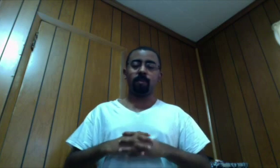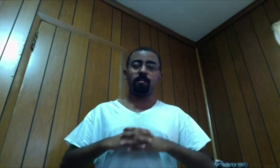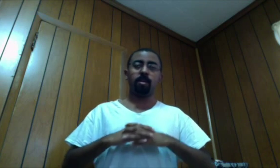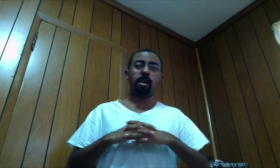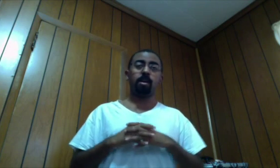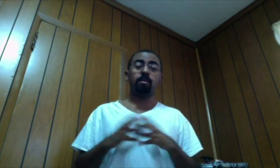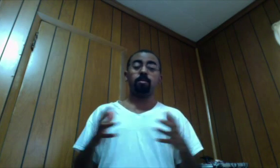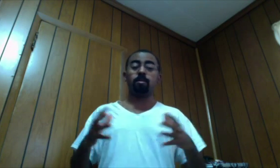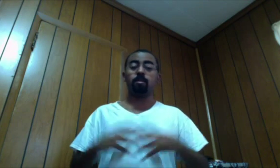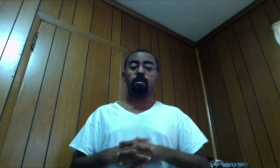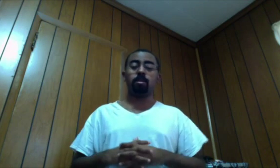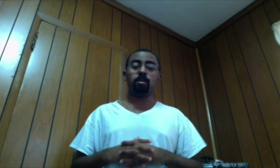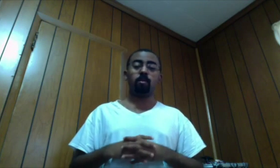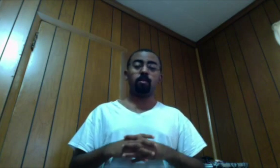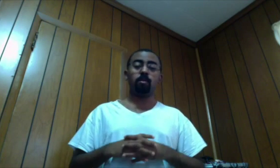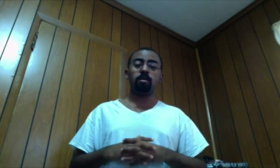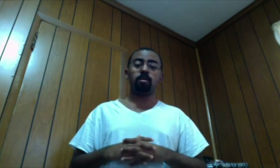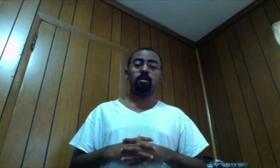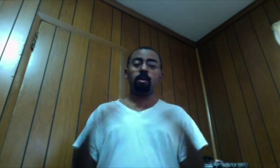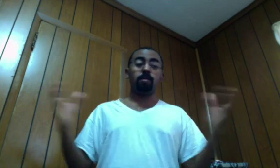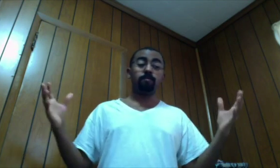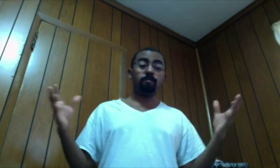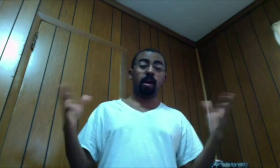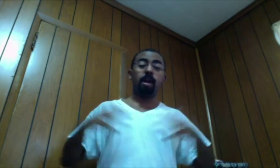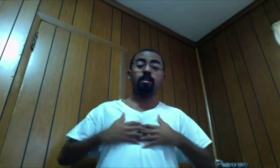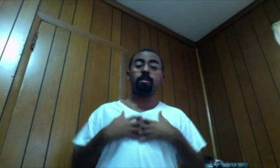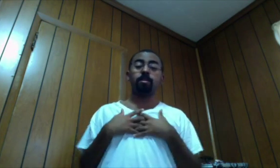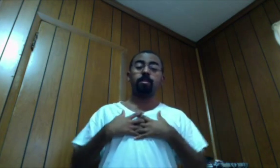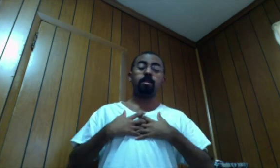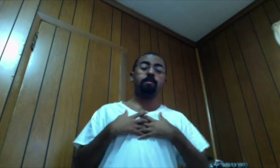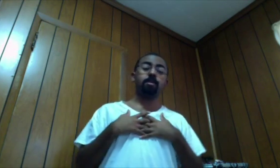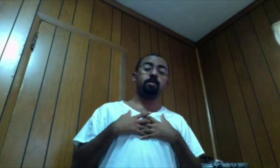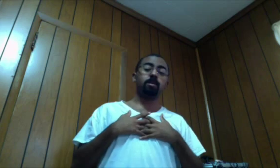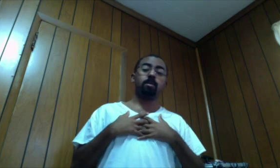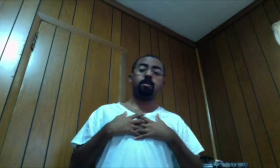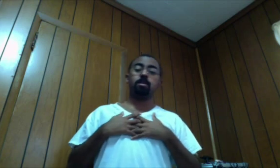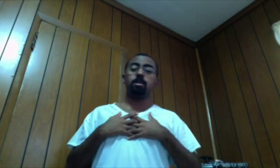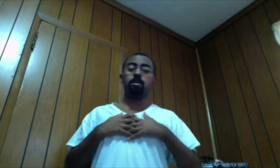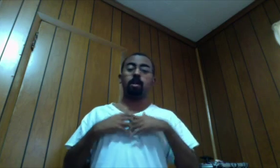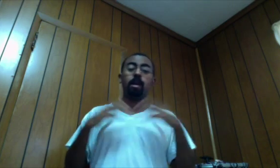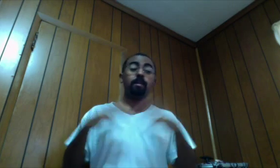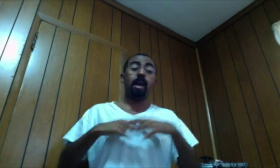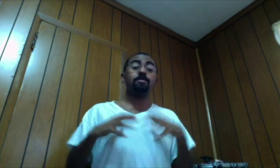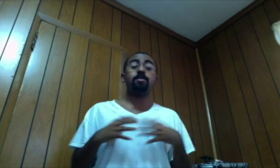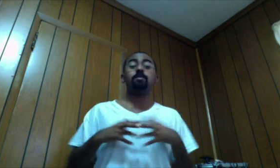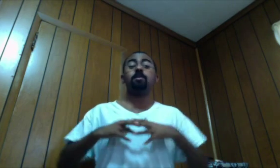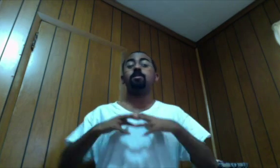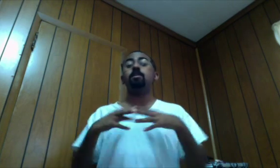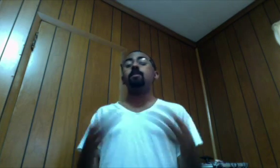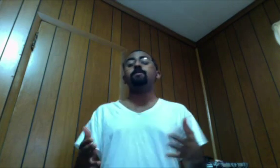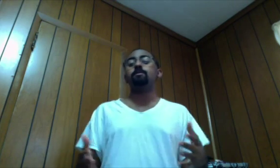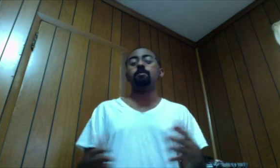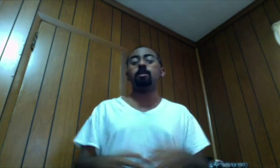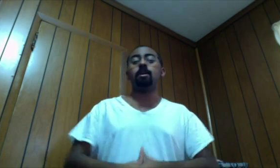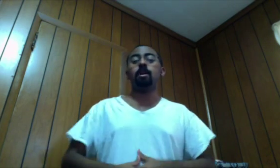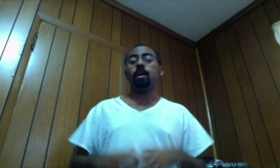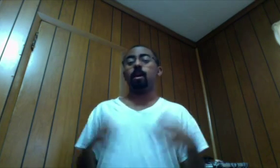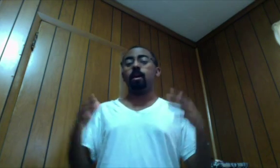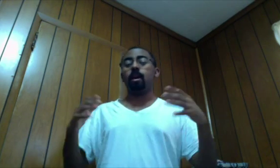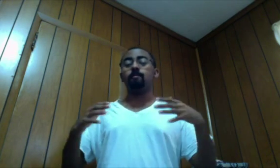family, and his co-workers. I seriously loved his work on the show. I absolutely love RWBY, and I'm